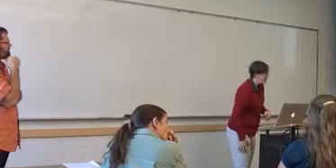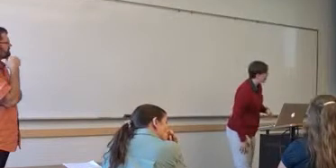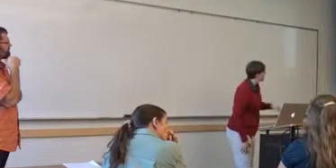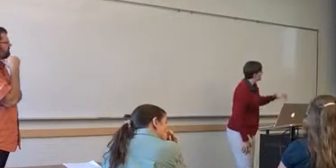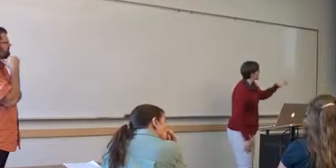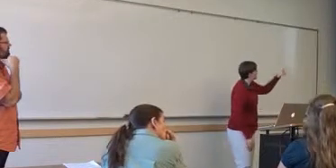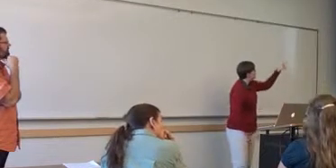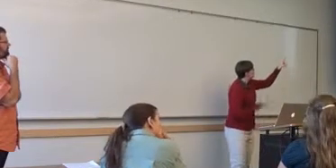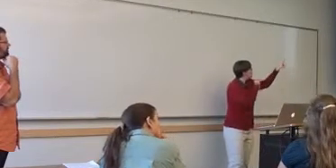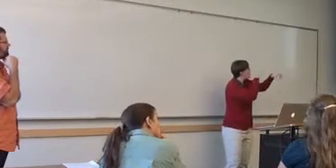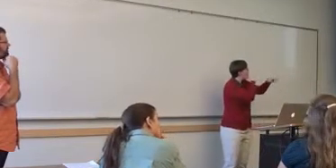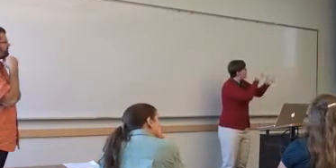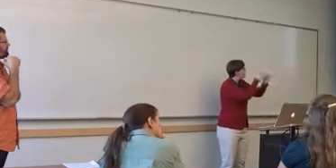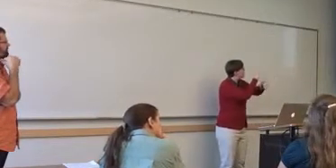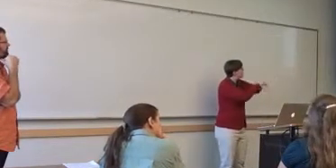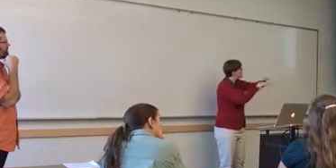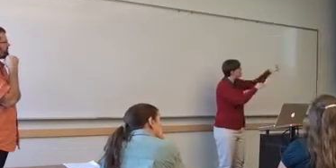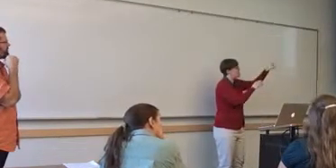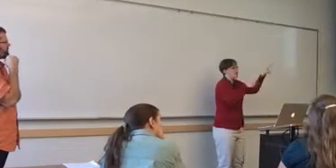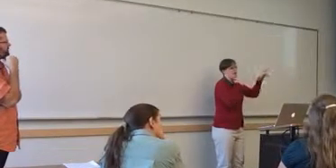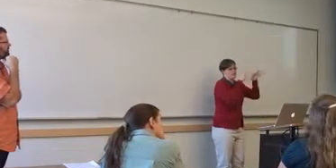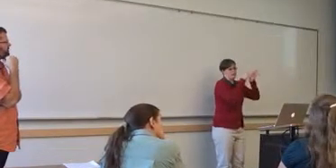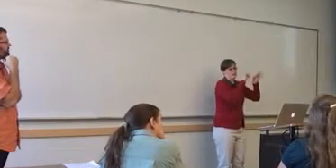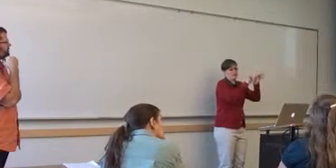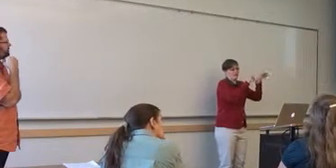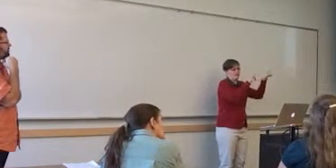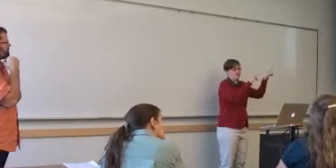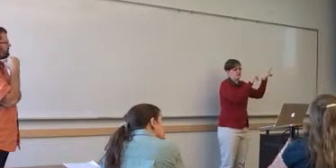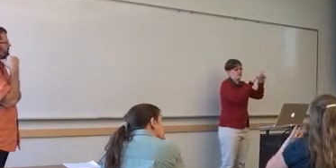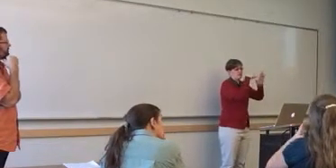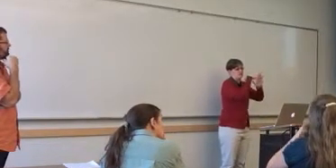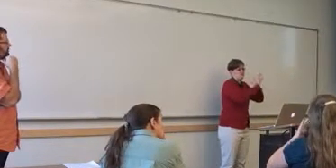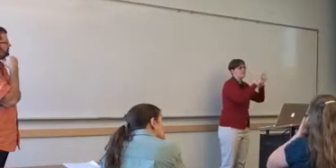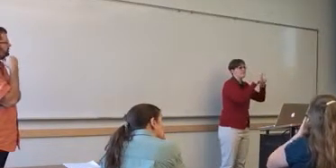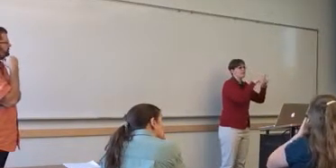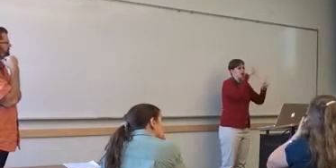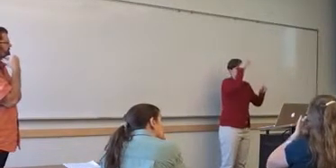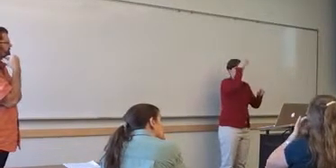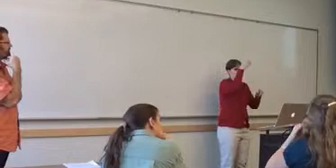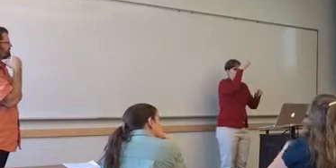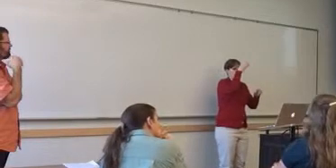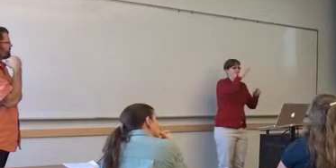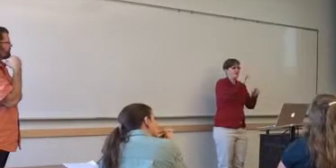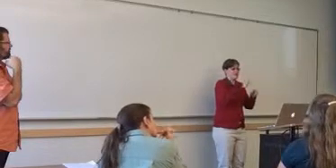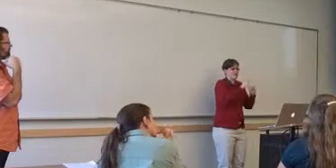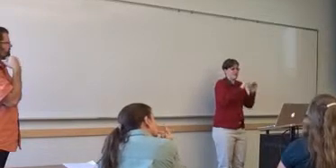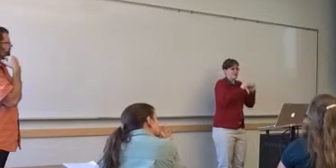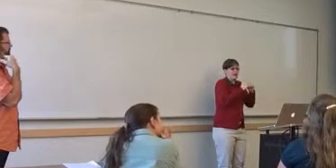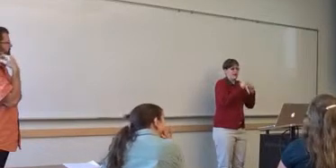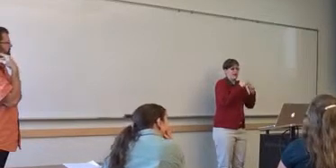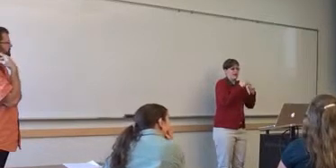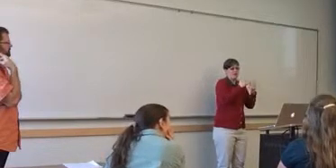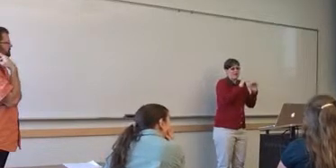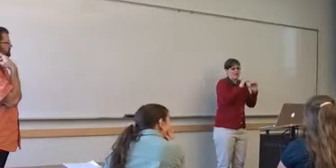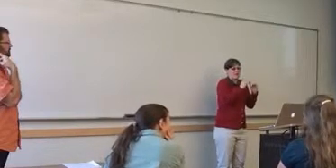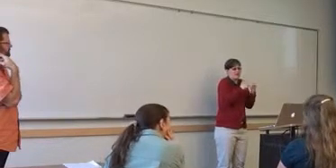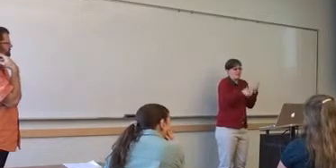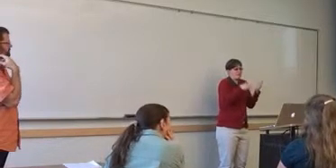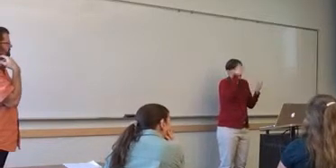website, and it shows these vowel changes between Old and Middle English. So it's kind of this concept,